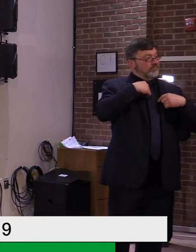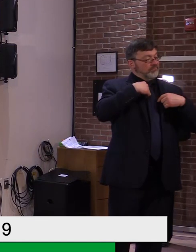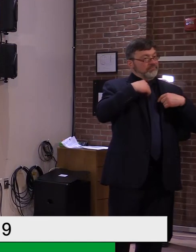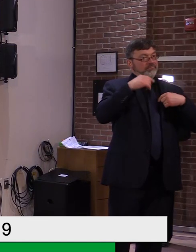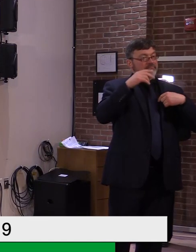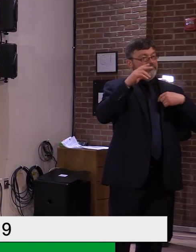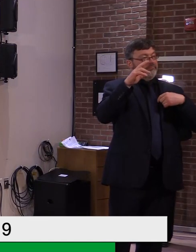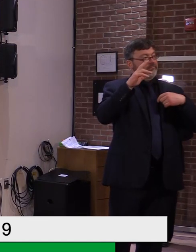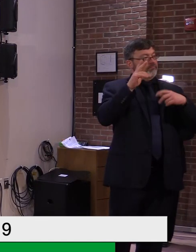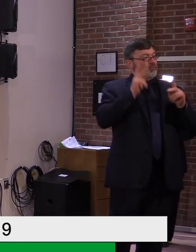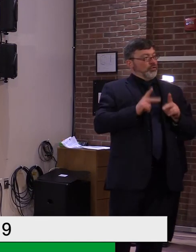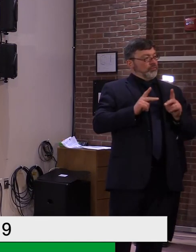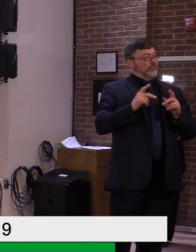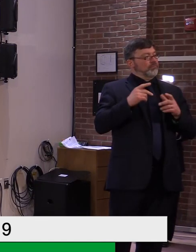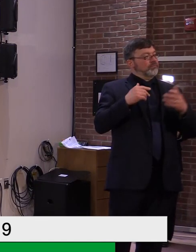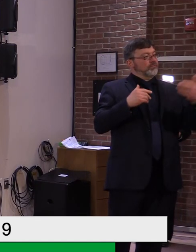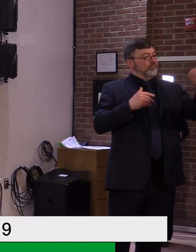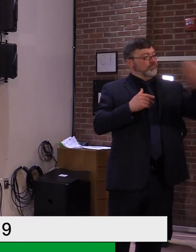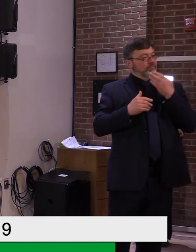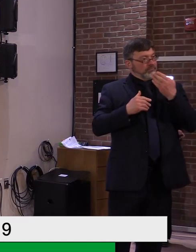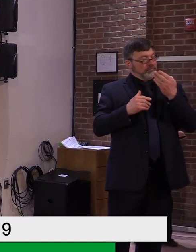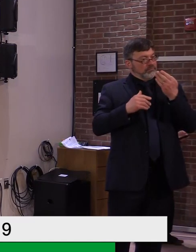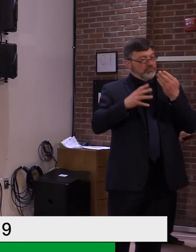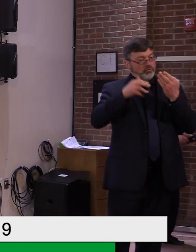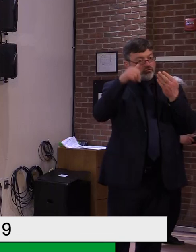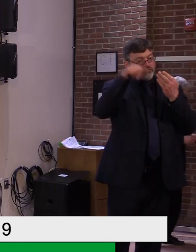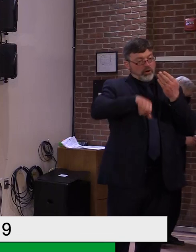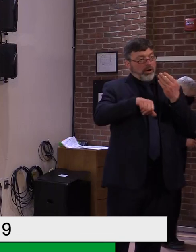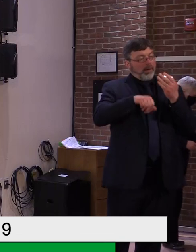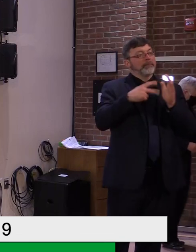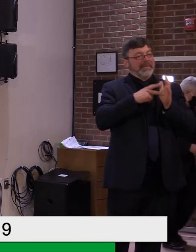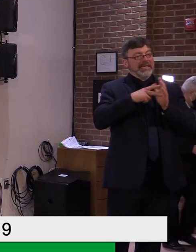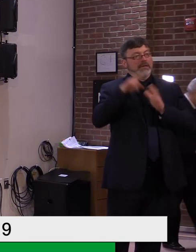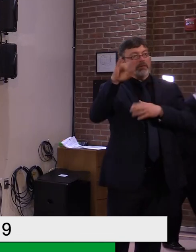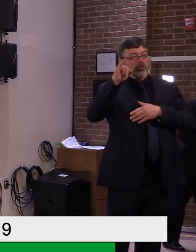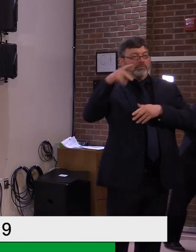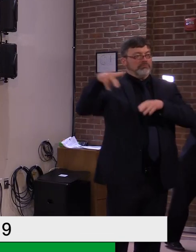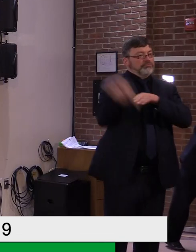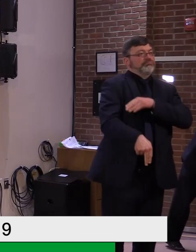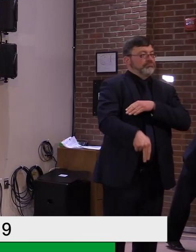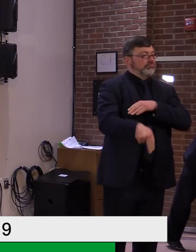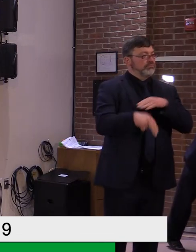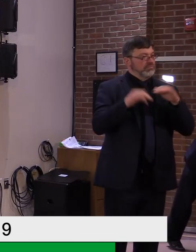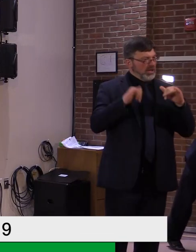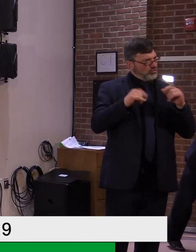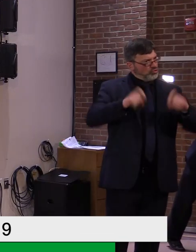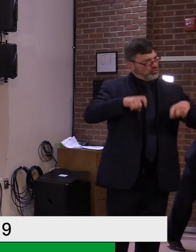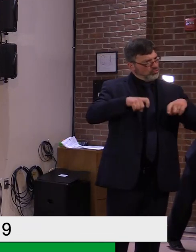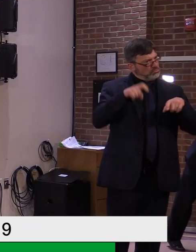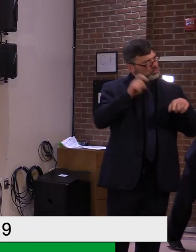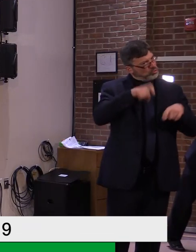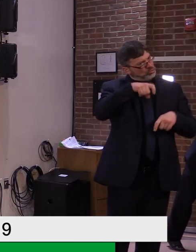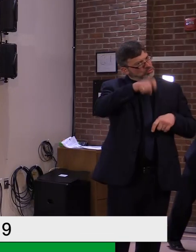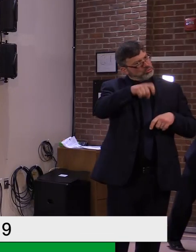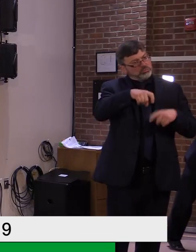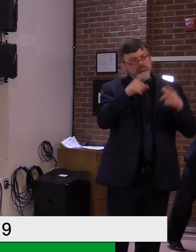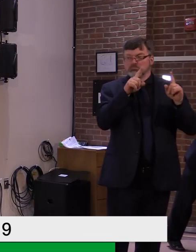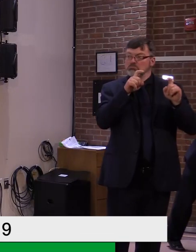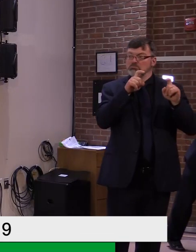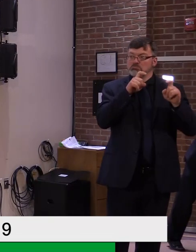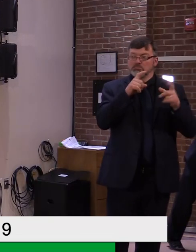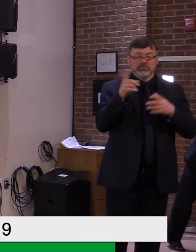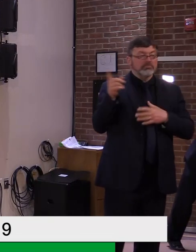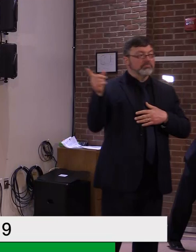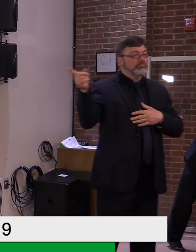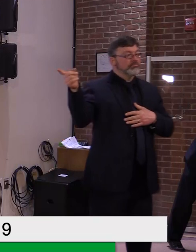ending for those people that refuse a job? Yeah, there'll be a search, work search requirement in the near future.